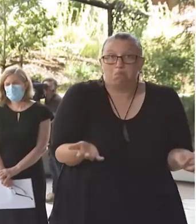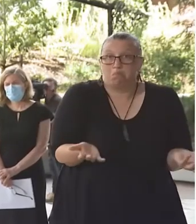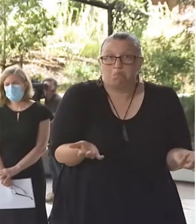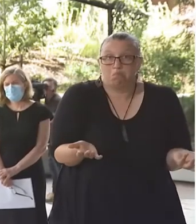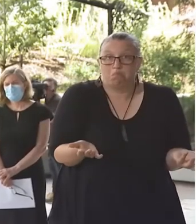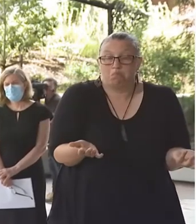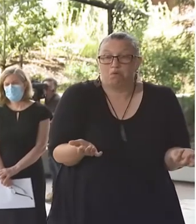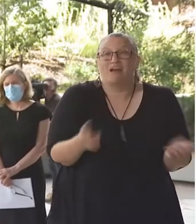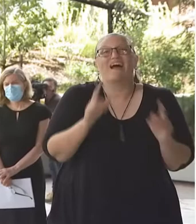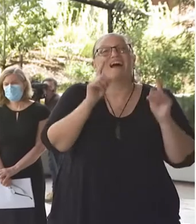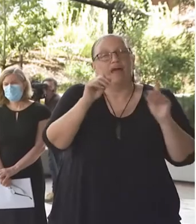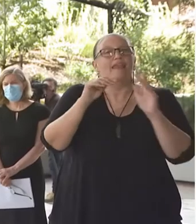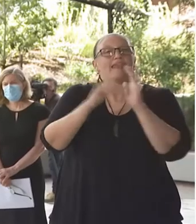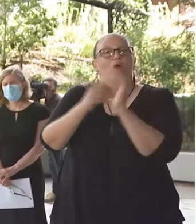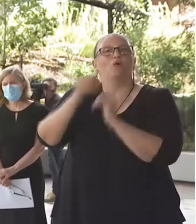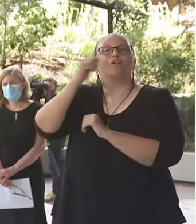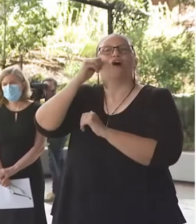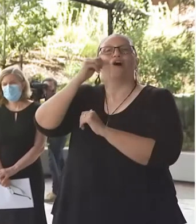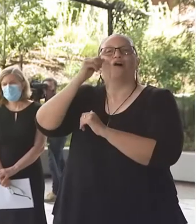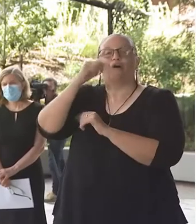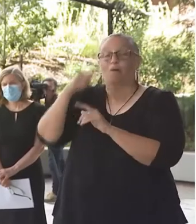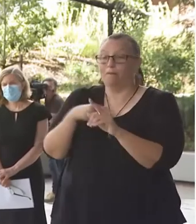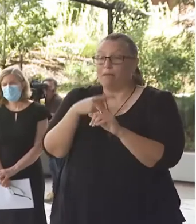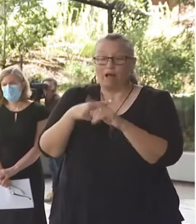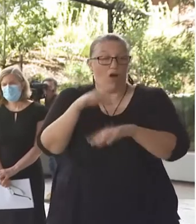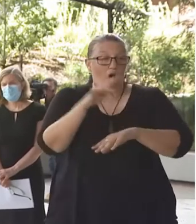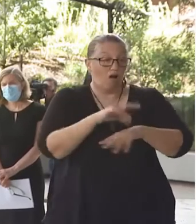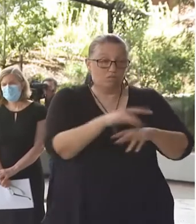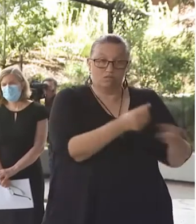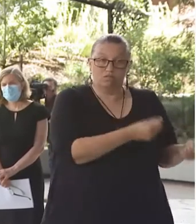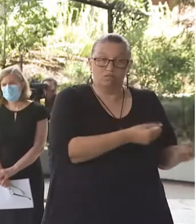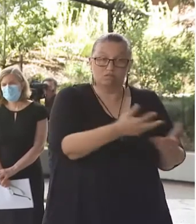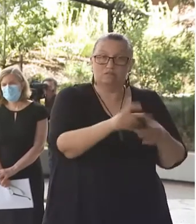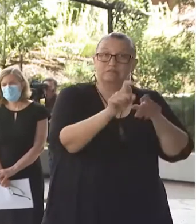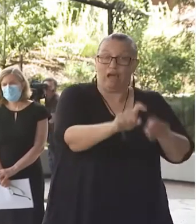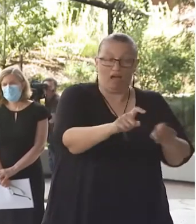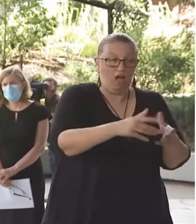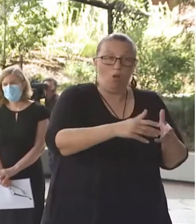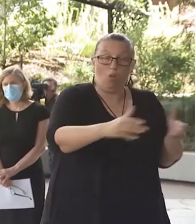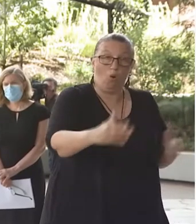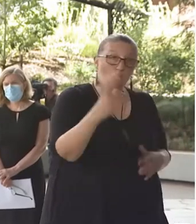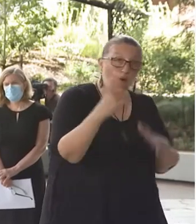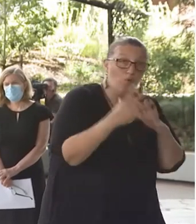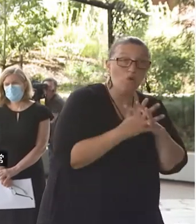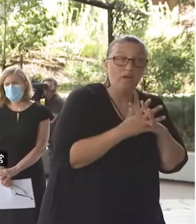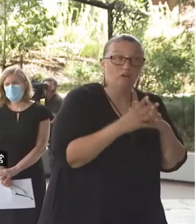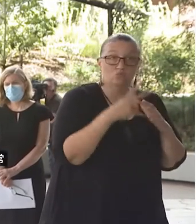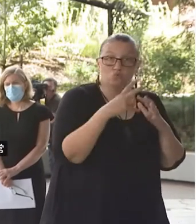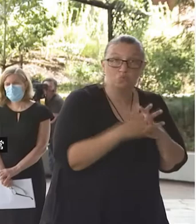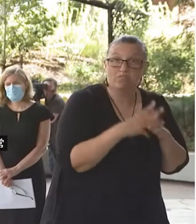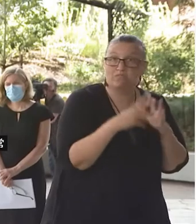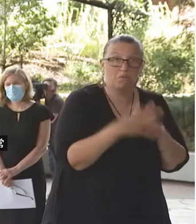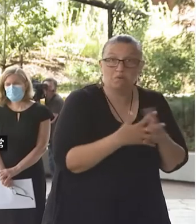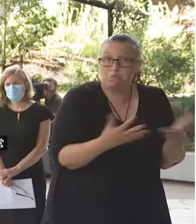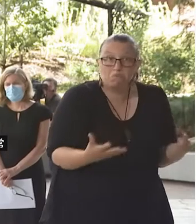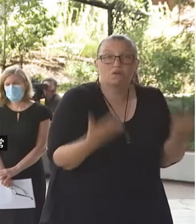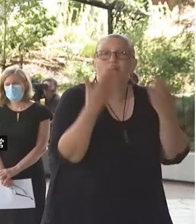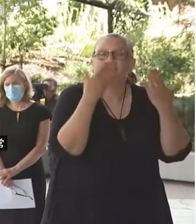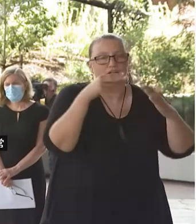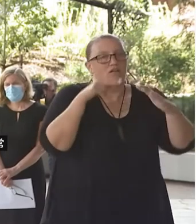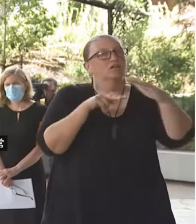in our hospitals. In terms of that translation into hospitalisation, we can see very clearly that